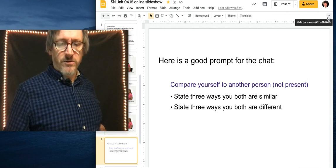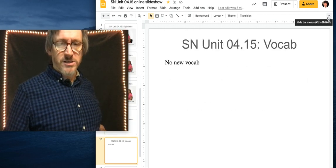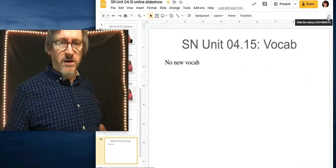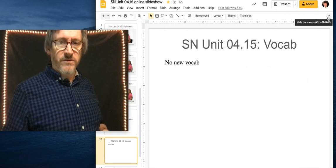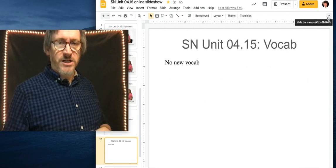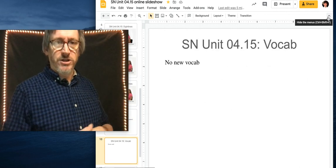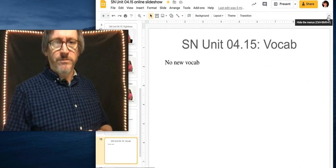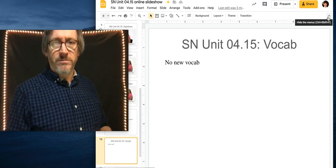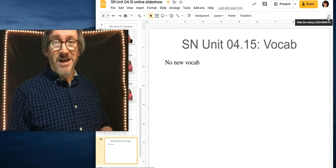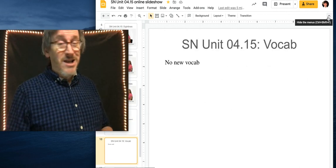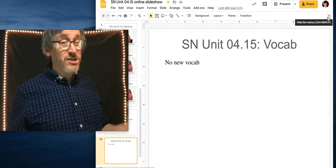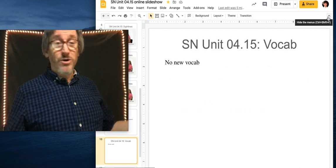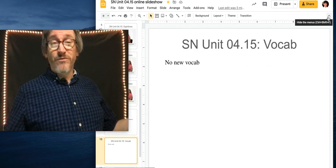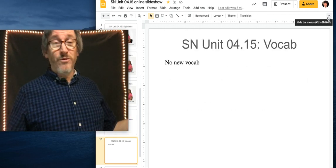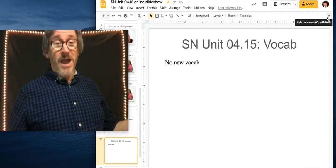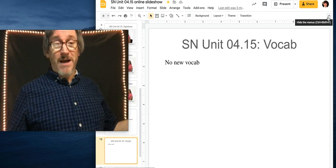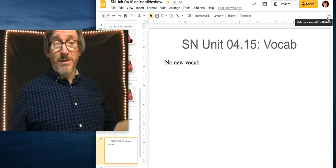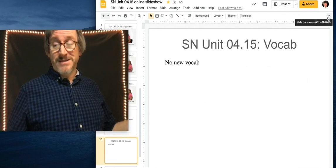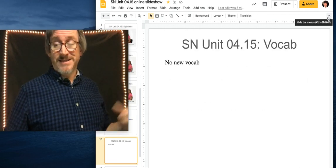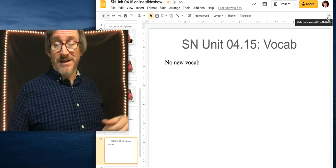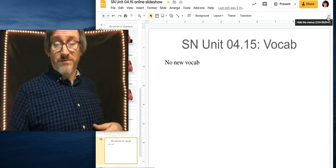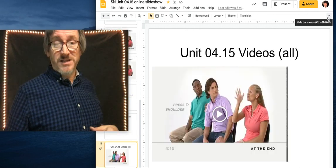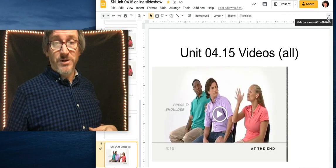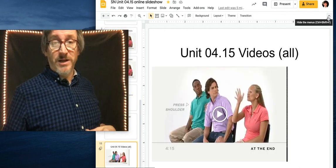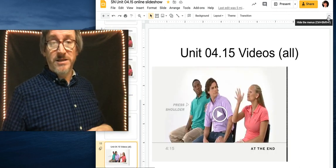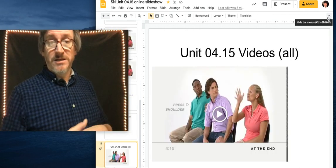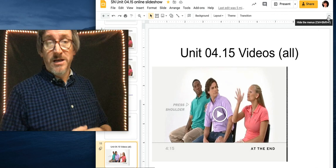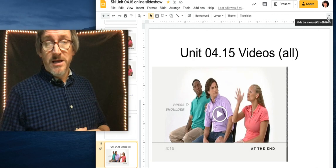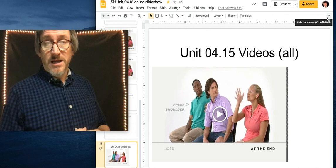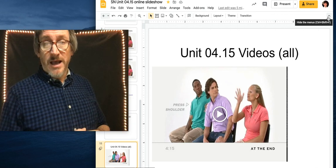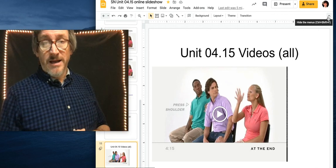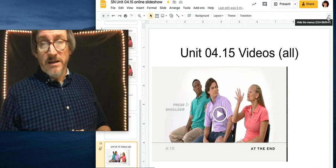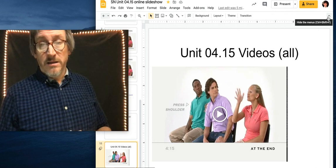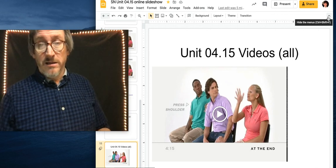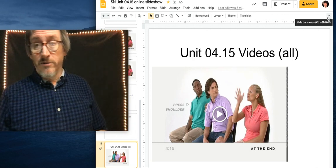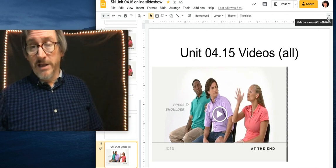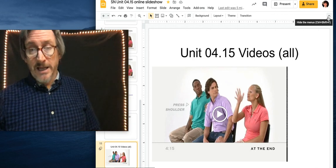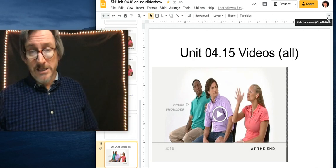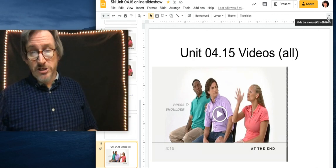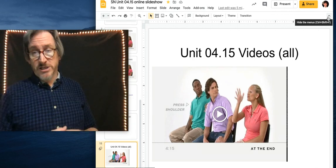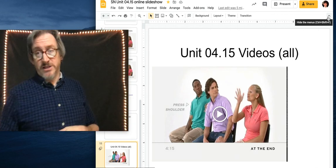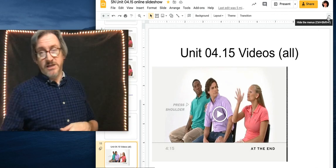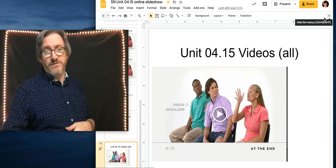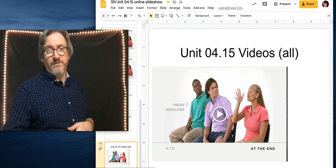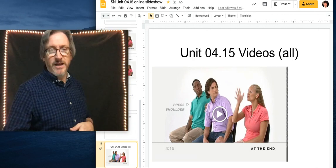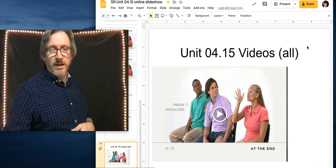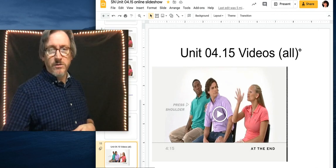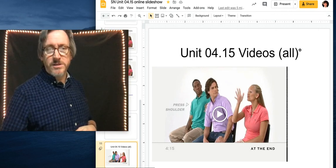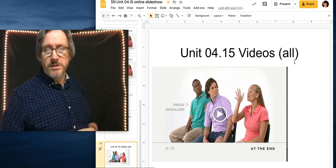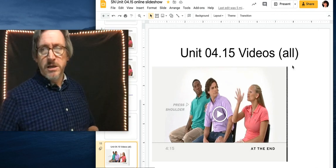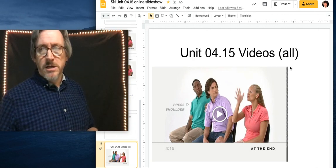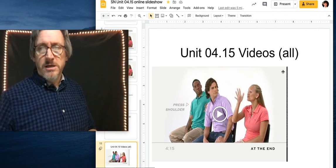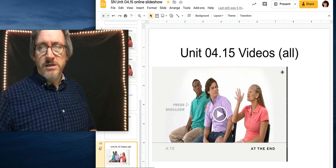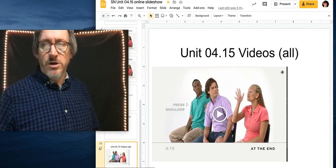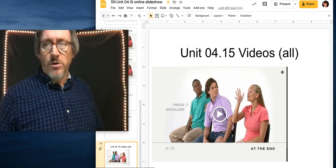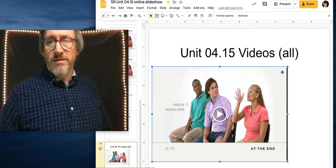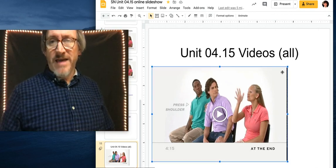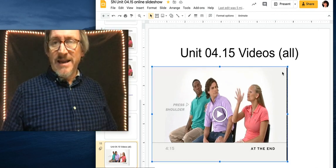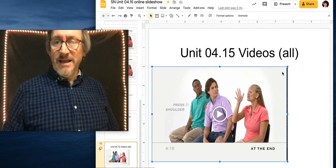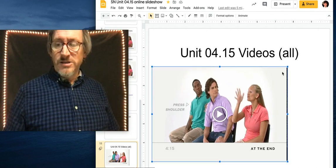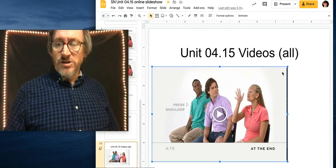spark this conversation? There's no new vocab, as I said, for this unit. And literally, it's just these videos.